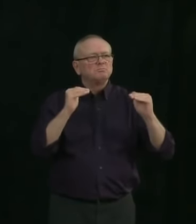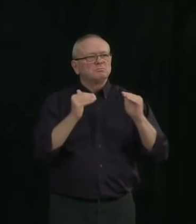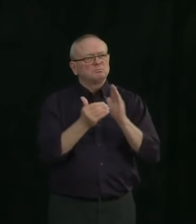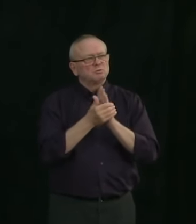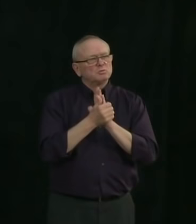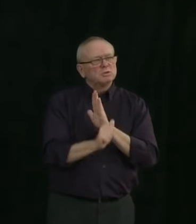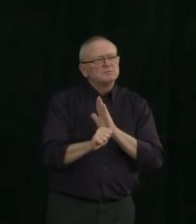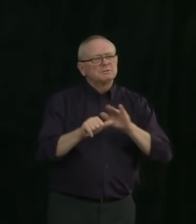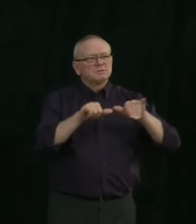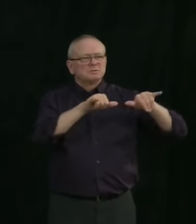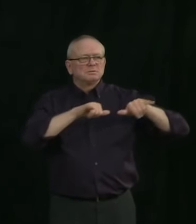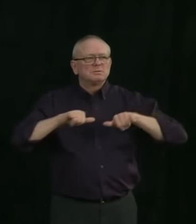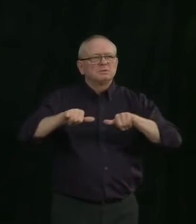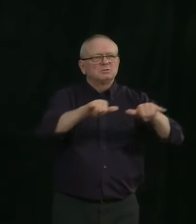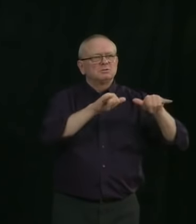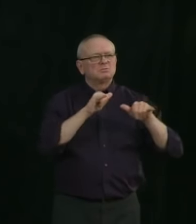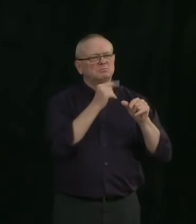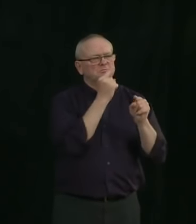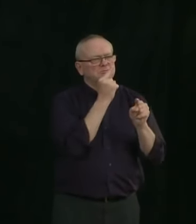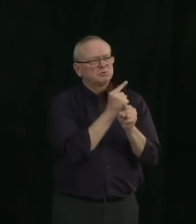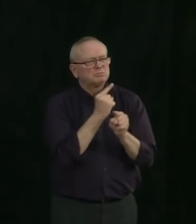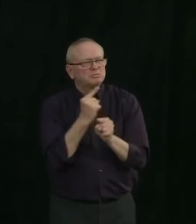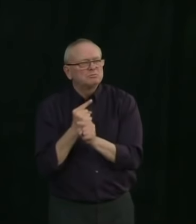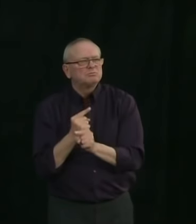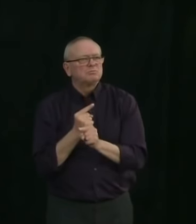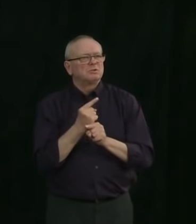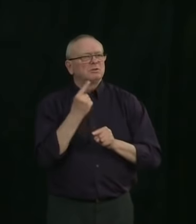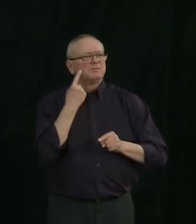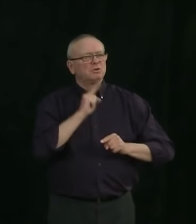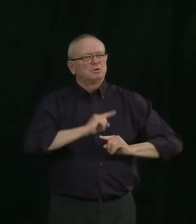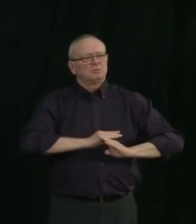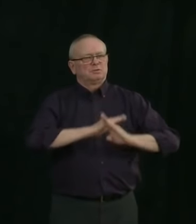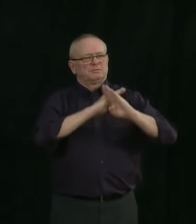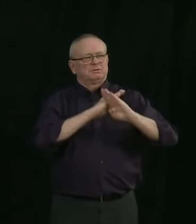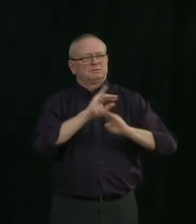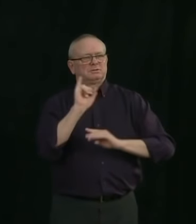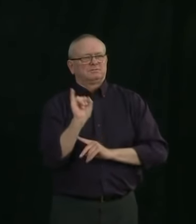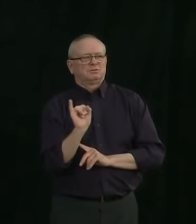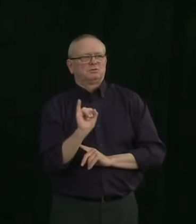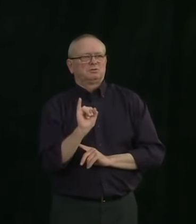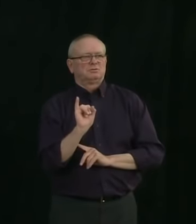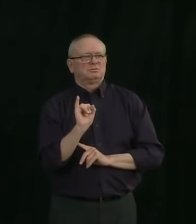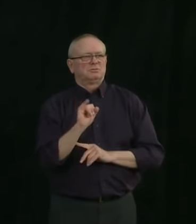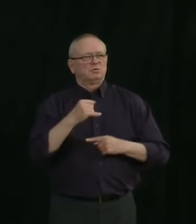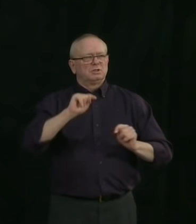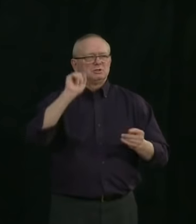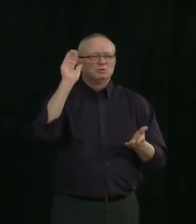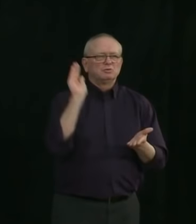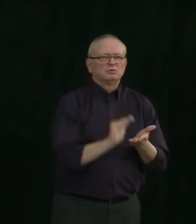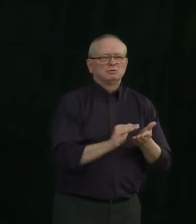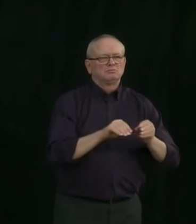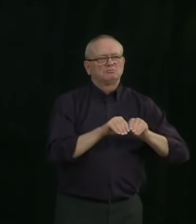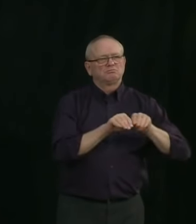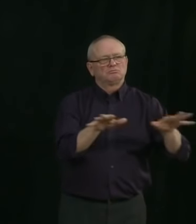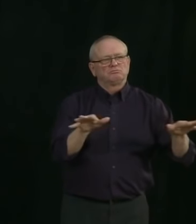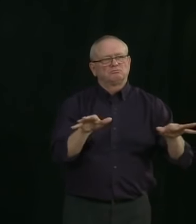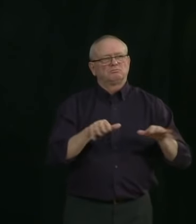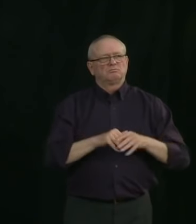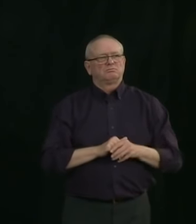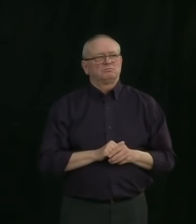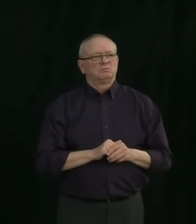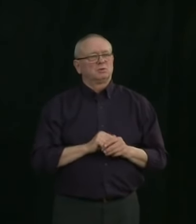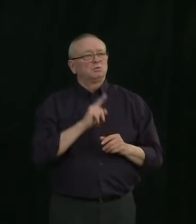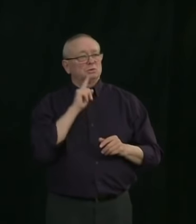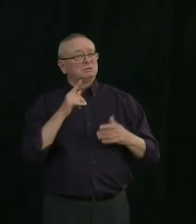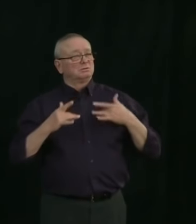control. This is an exciting donation, but it is far from the only one of its kind. Companies and individuals across the